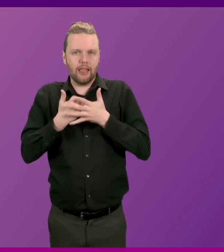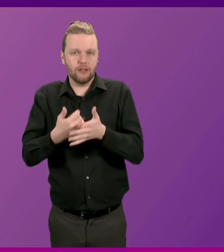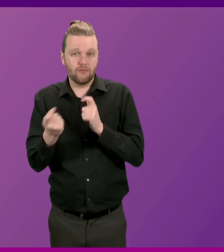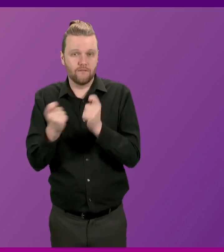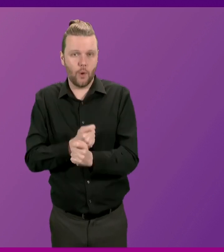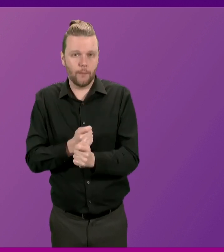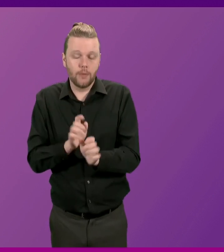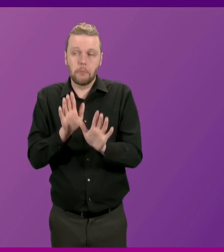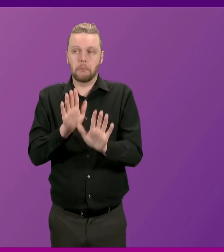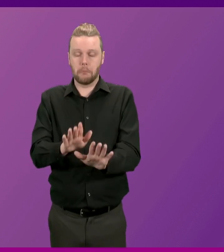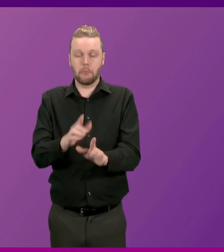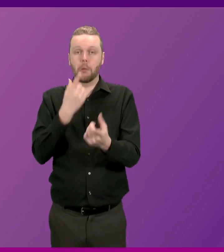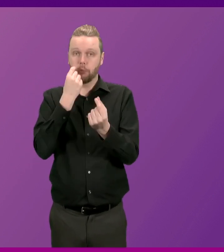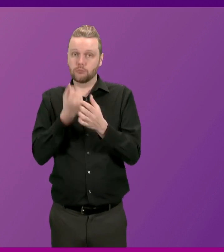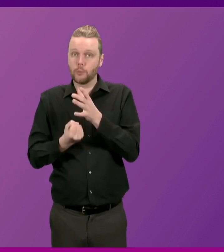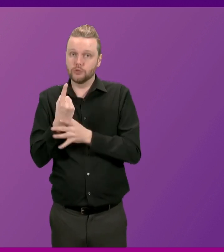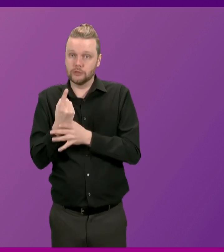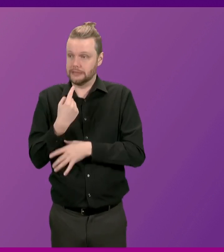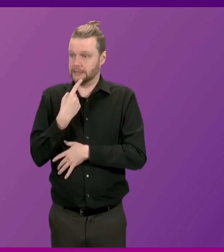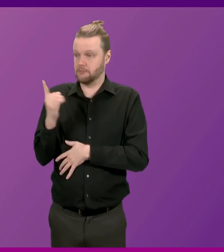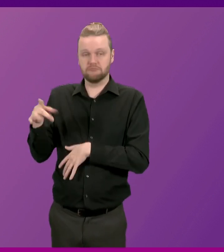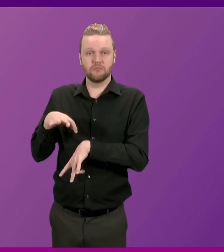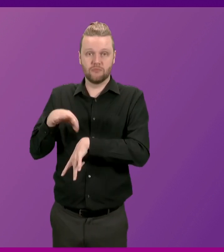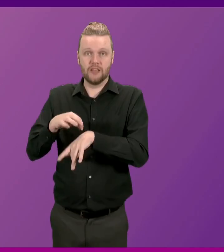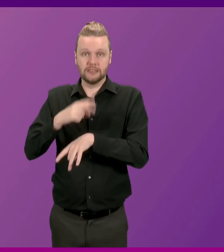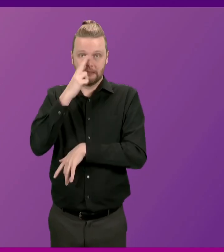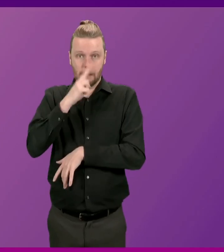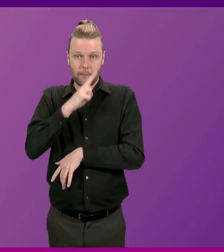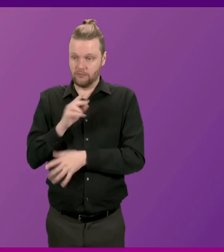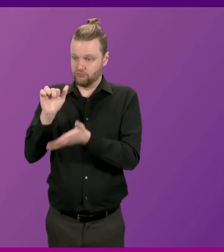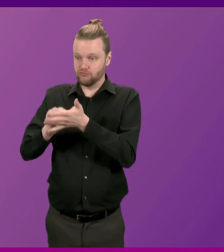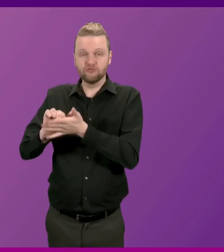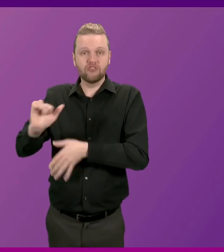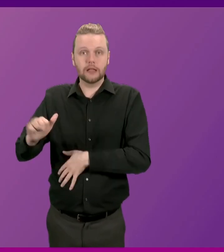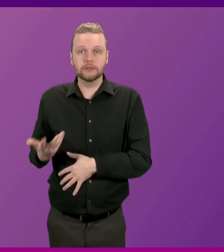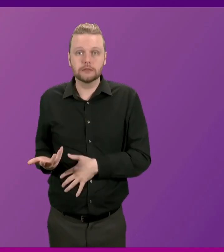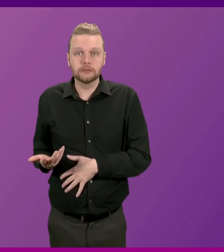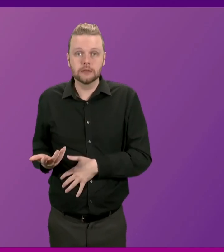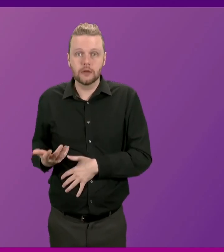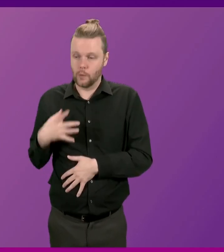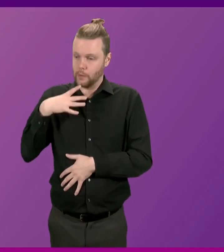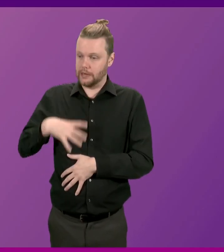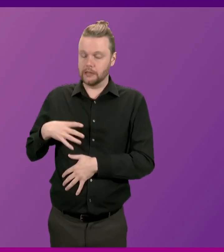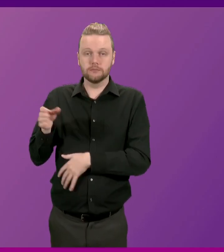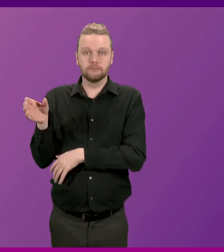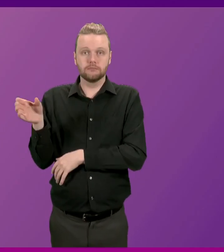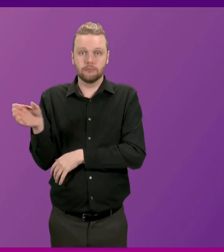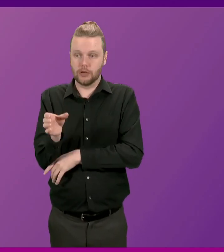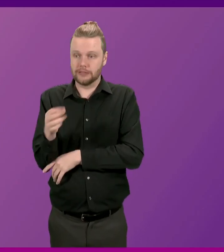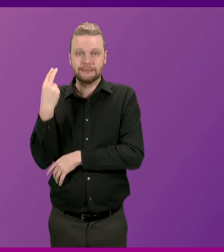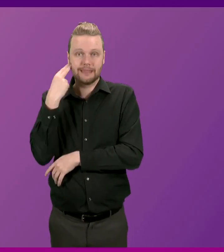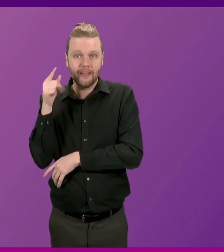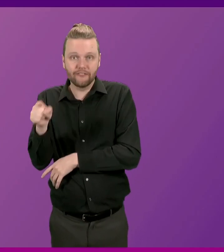might be a good opportunity to say exactly, Professor Napier, you're right, the thought you had, get somebody who is